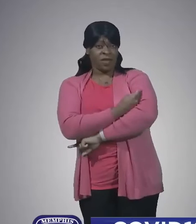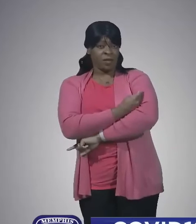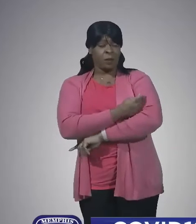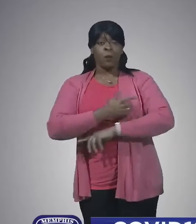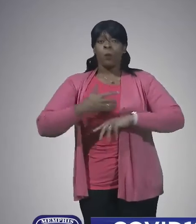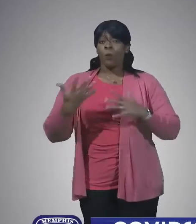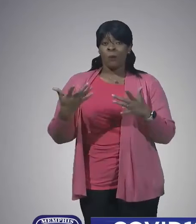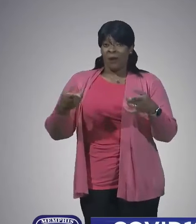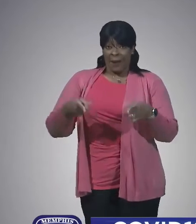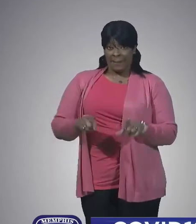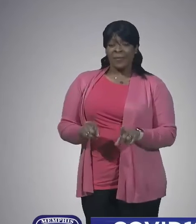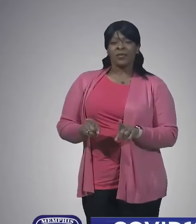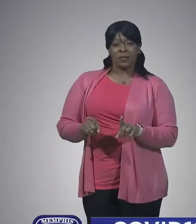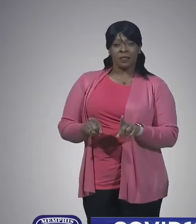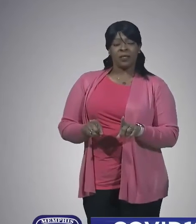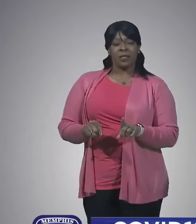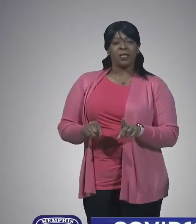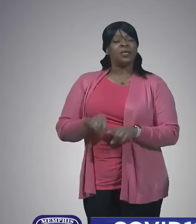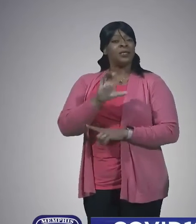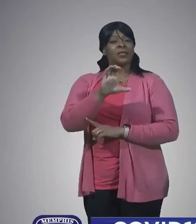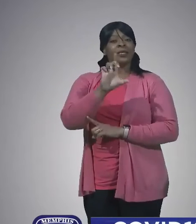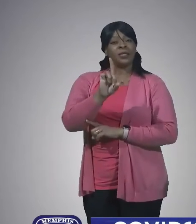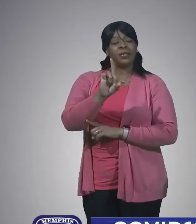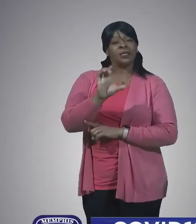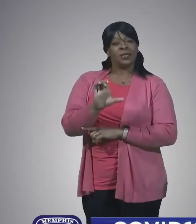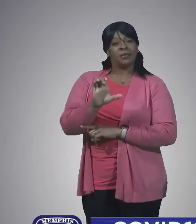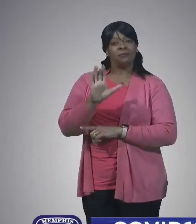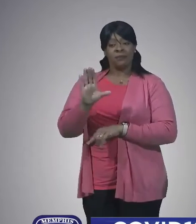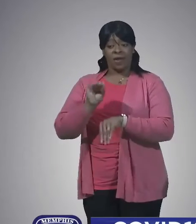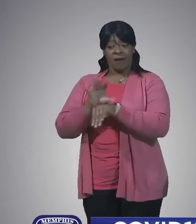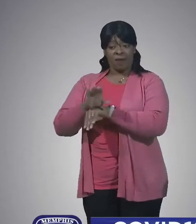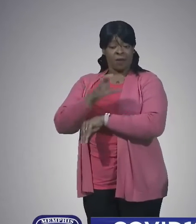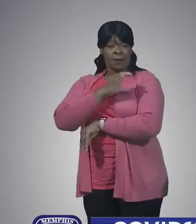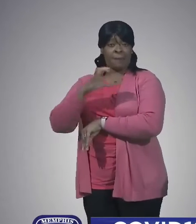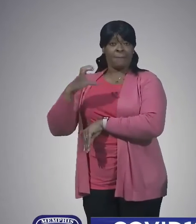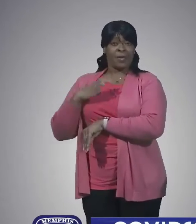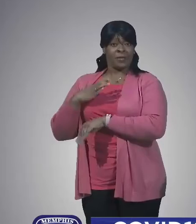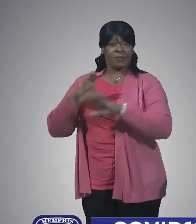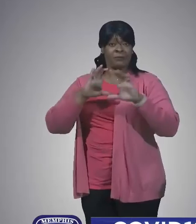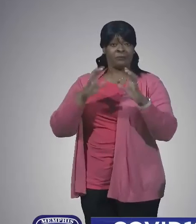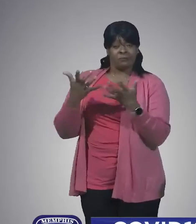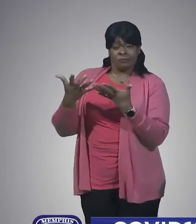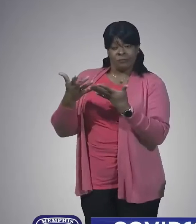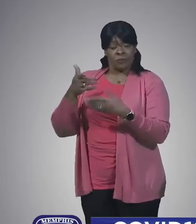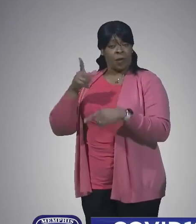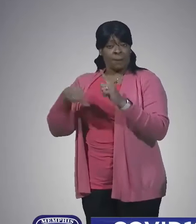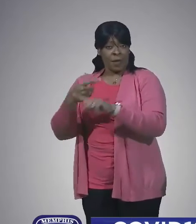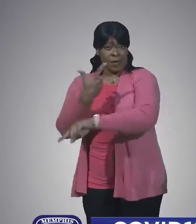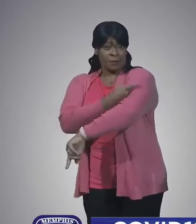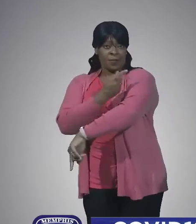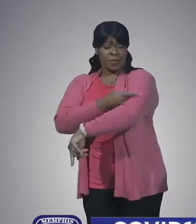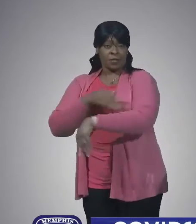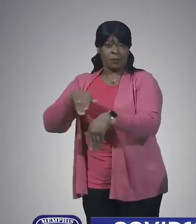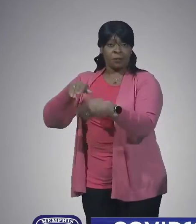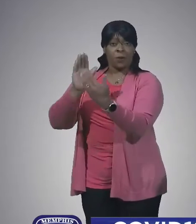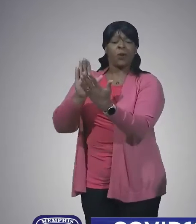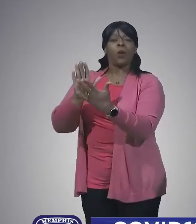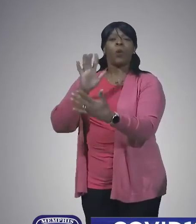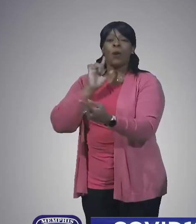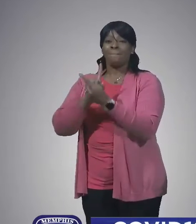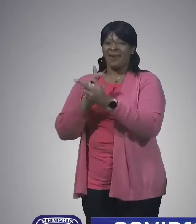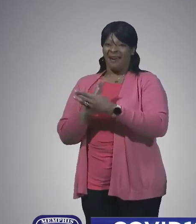normally happens is that the CDC's Advisory Committee on Immunization Practices will meet right after